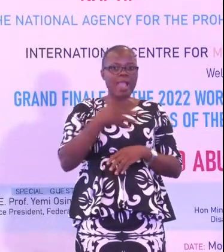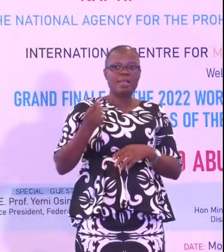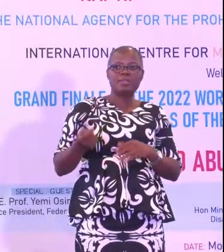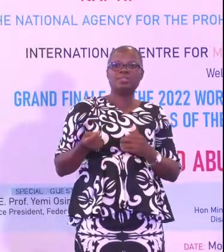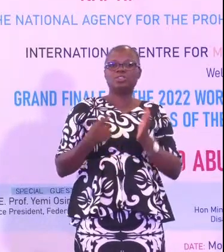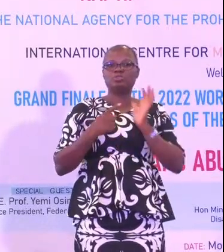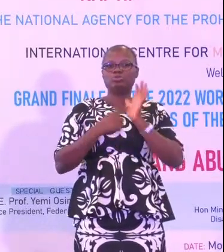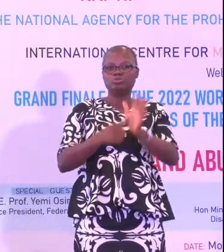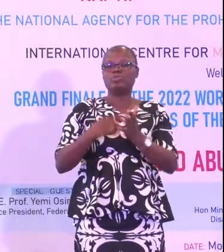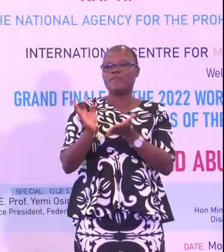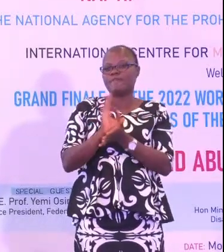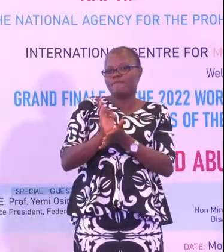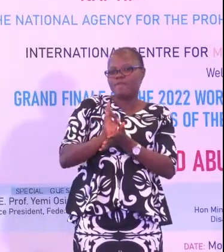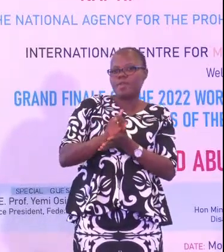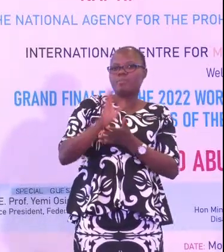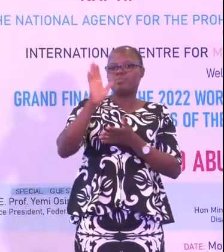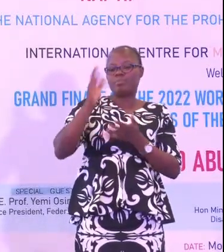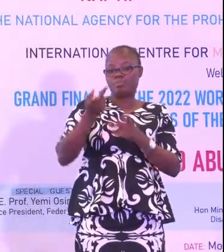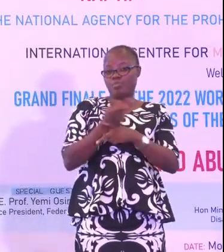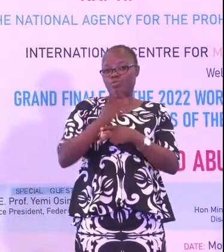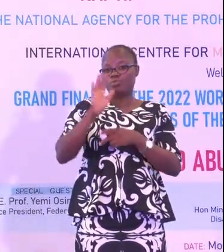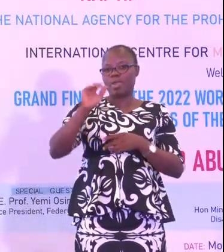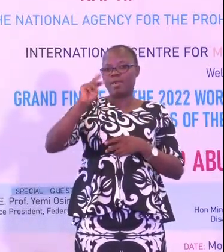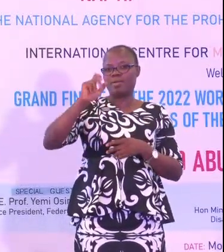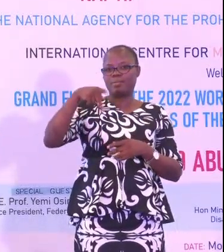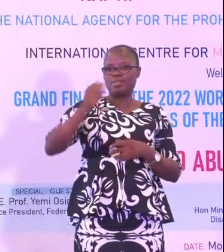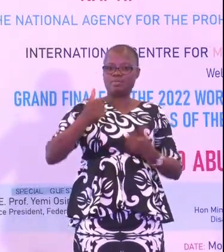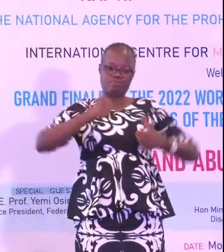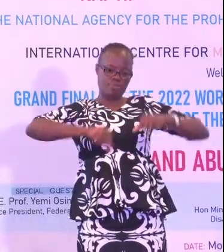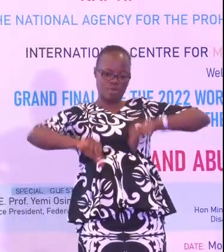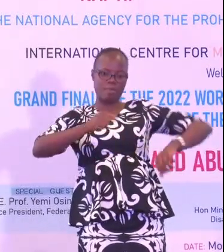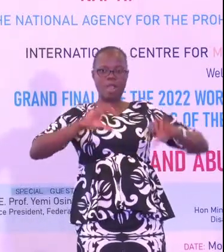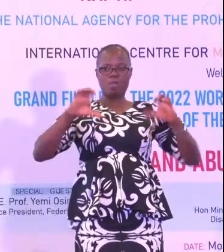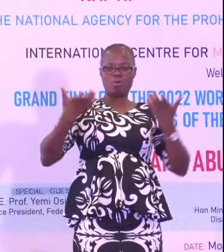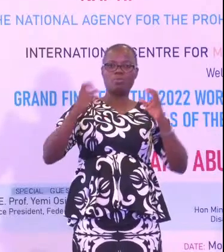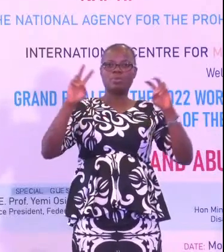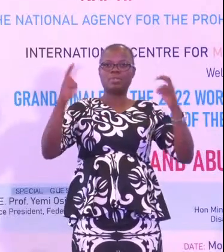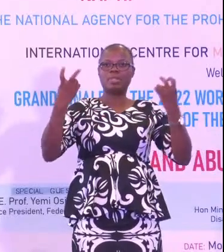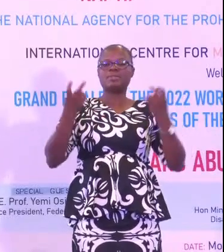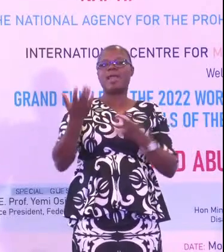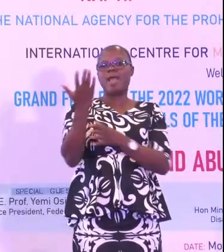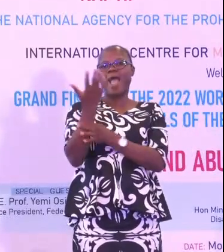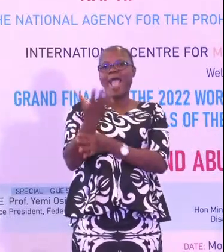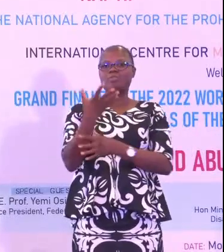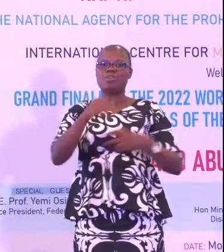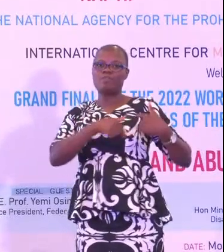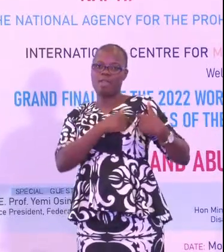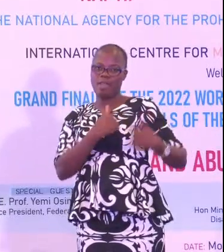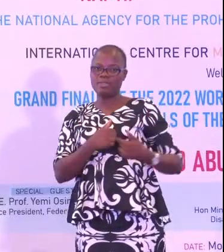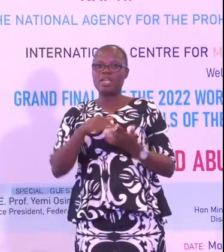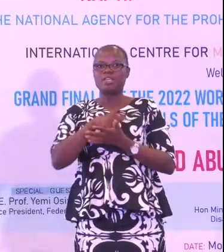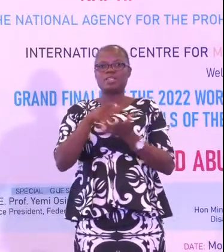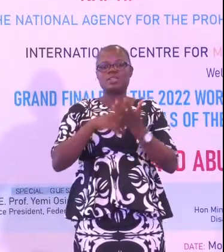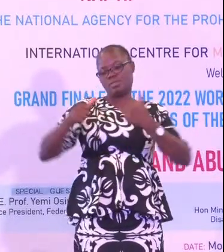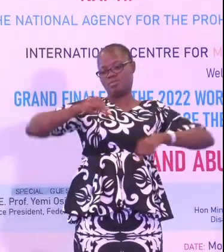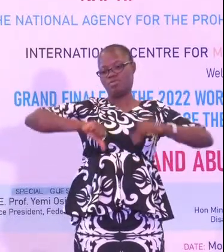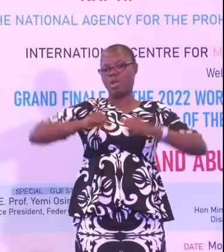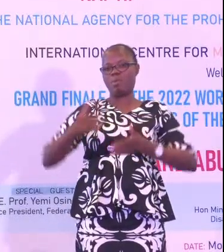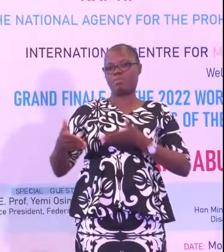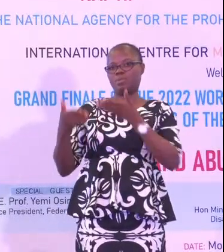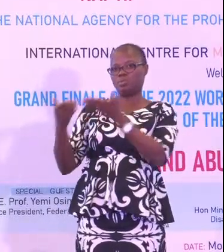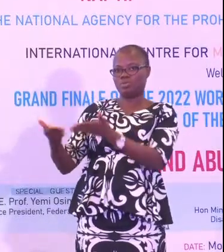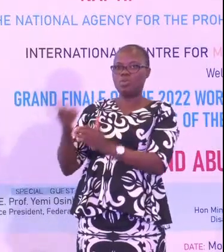short film produced by NAPTIP Drama Club titled Pound of Heart. This is a drama presentation